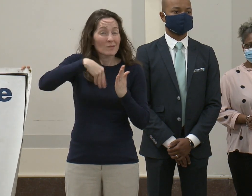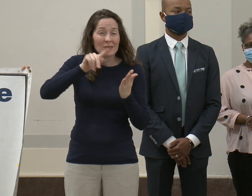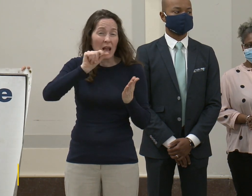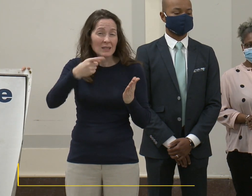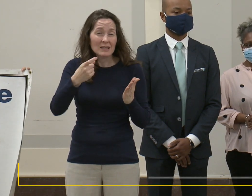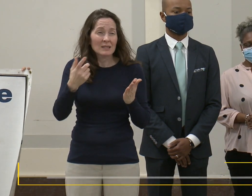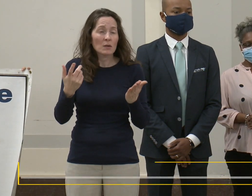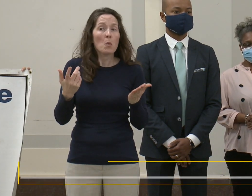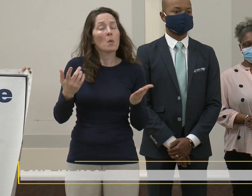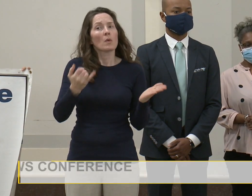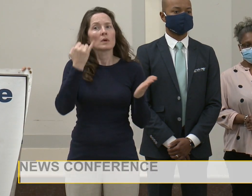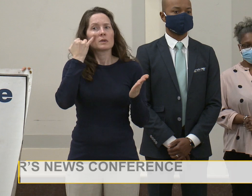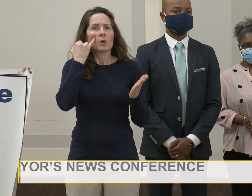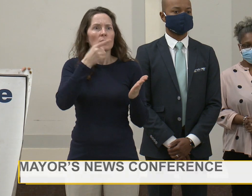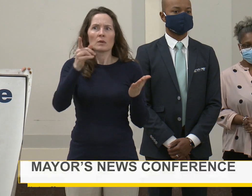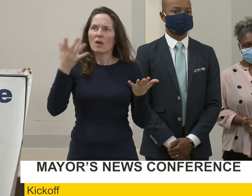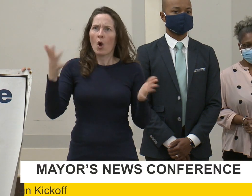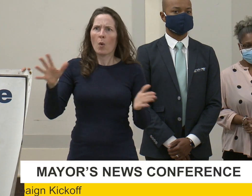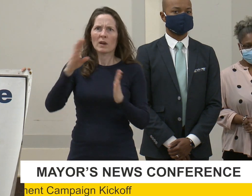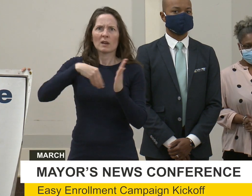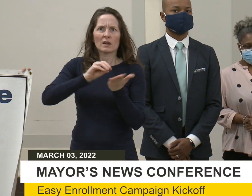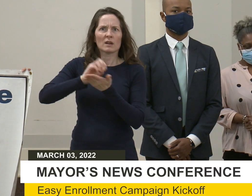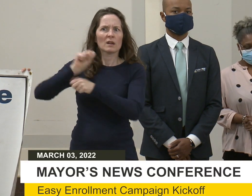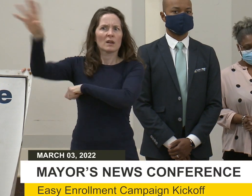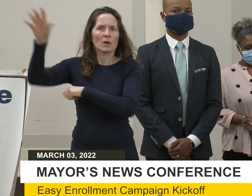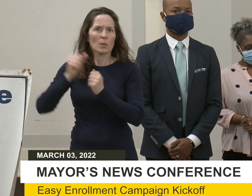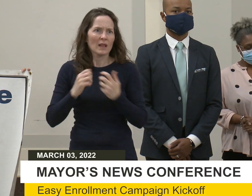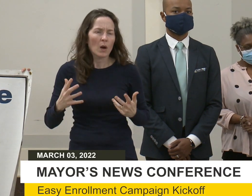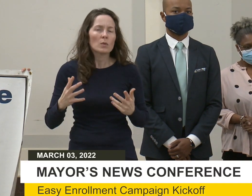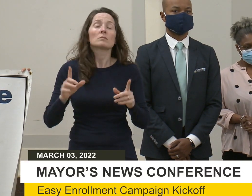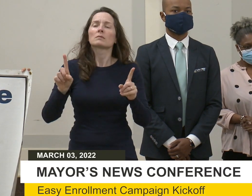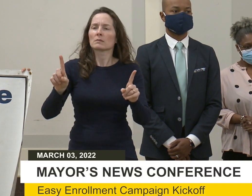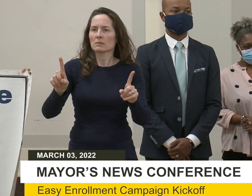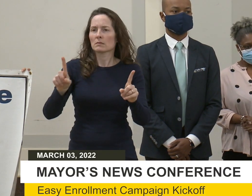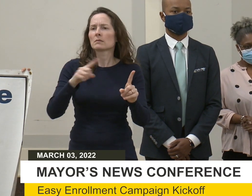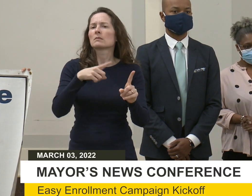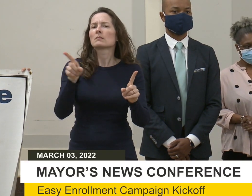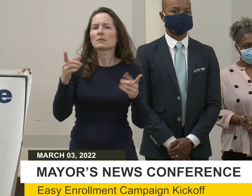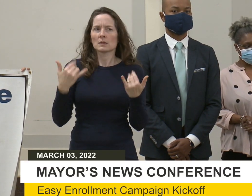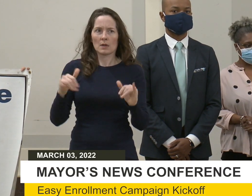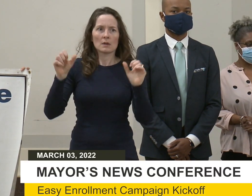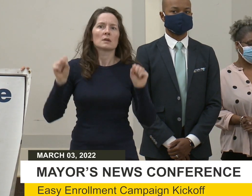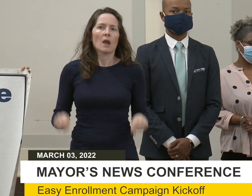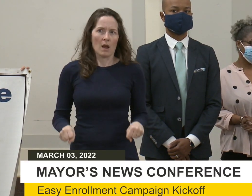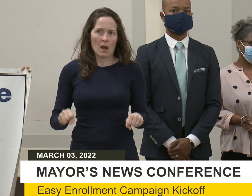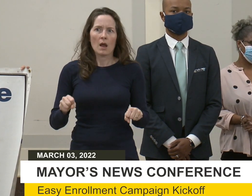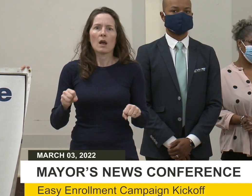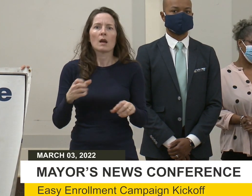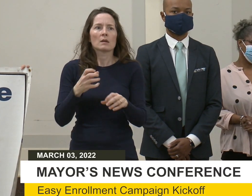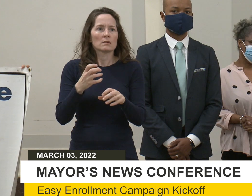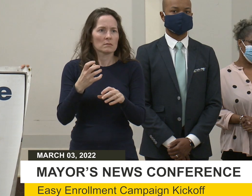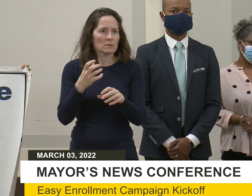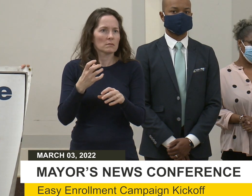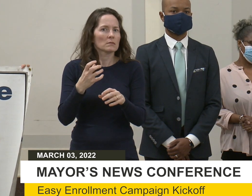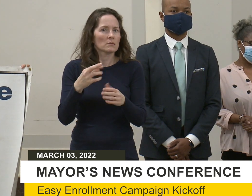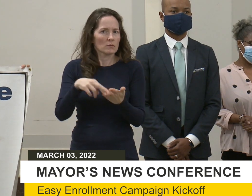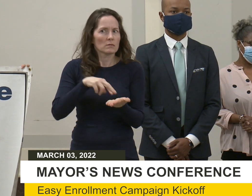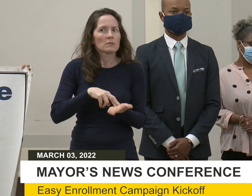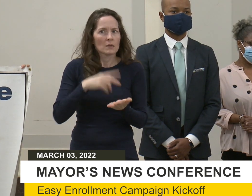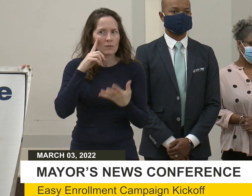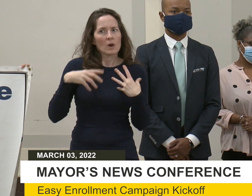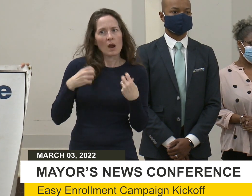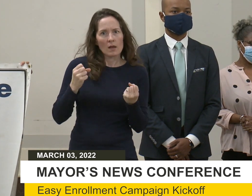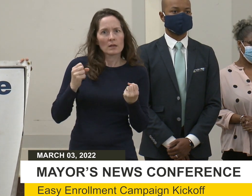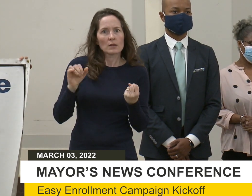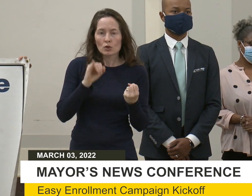worry. You may still be able to get health coverage. So if you have a special life event, what we like to talk about, you